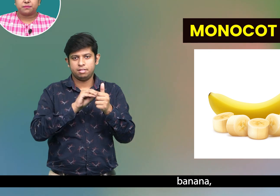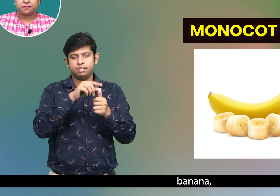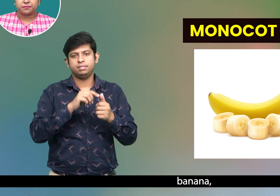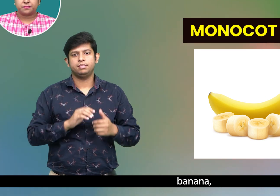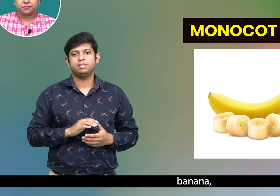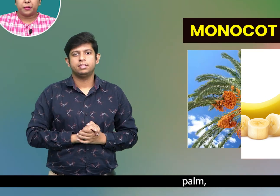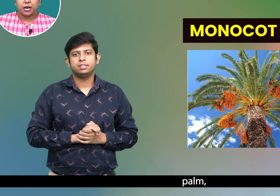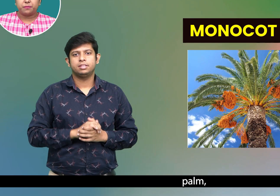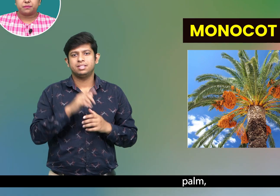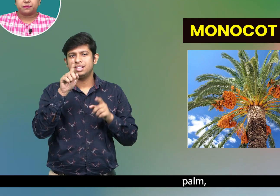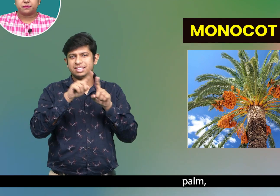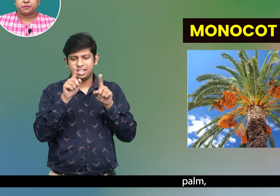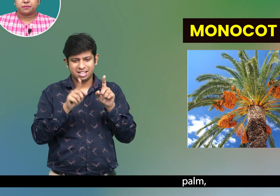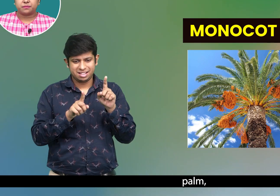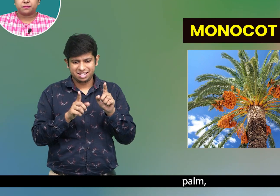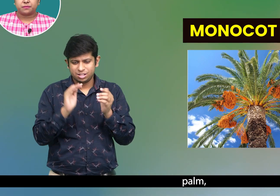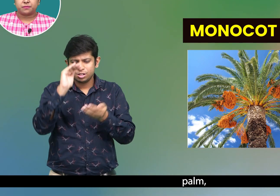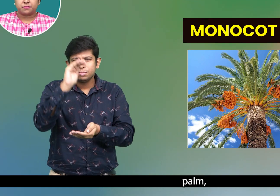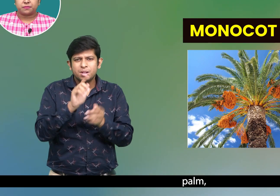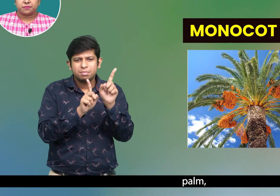banana, palm,